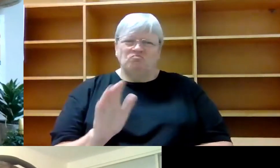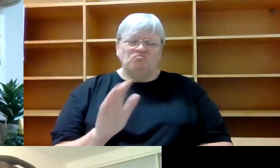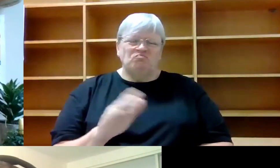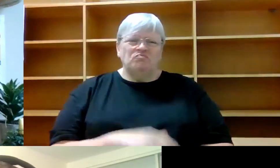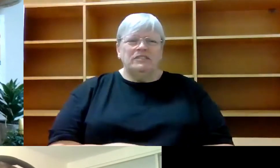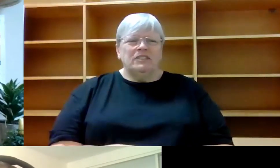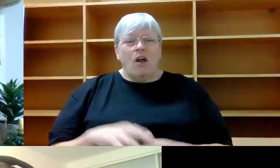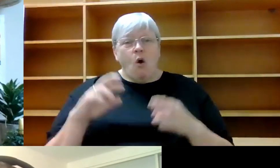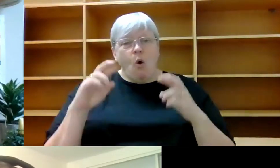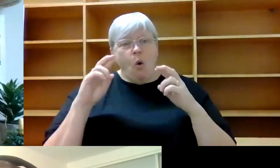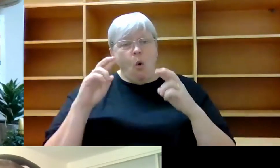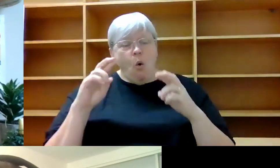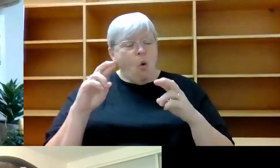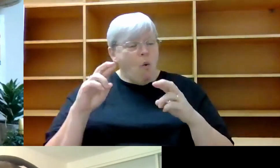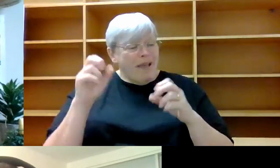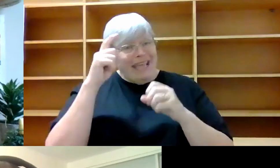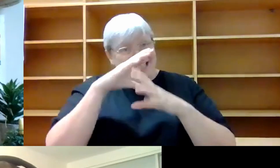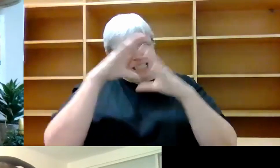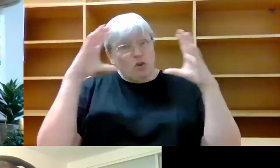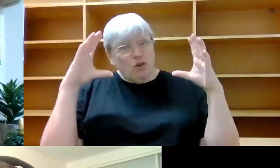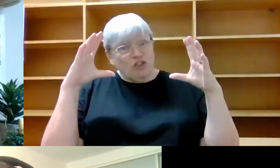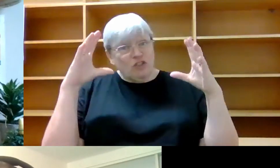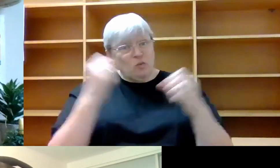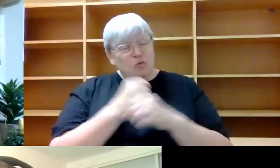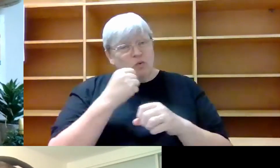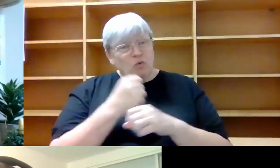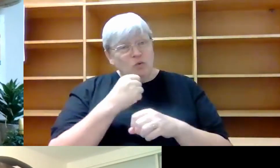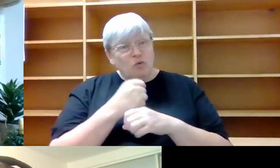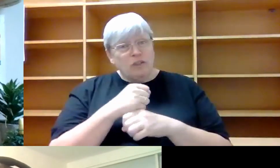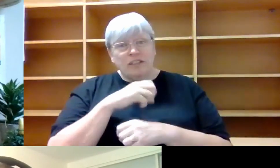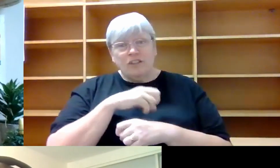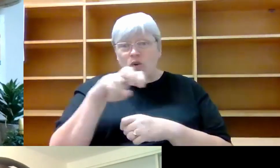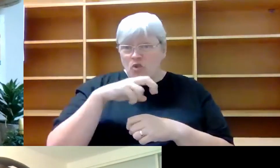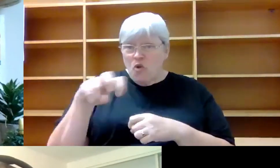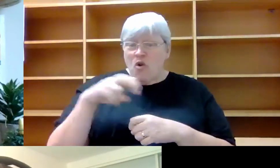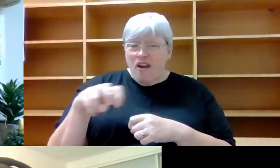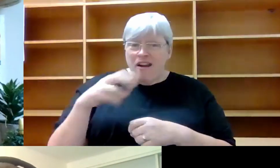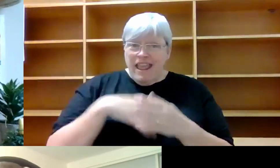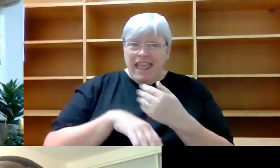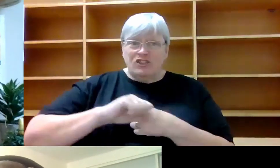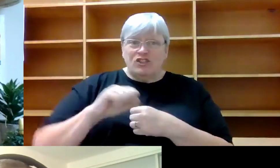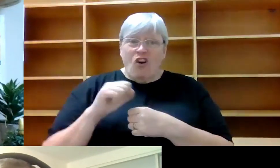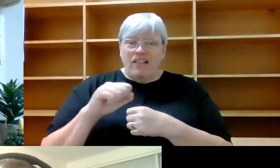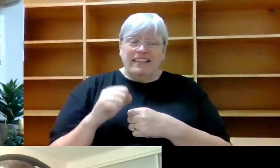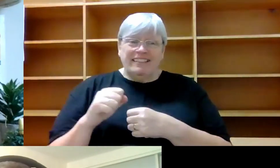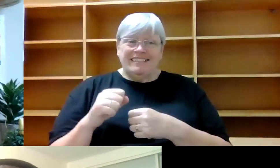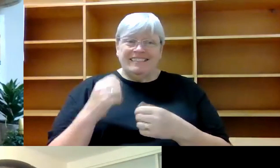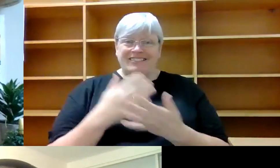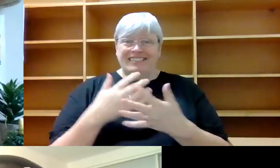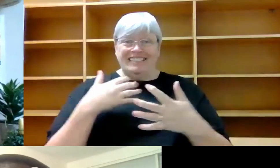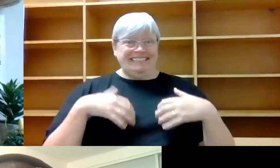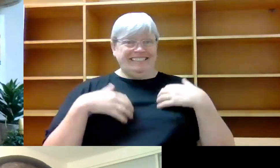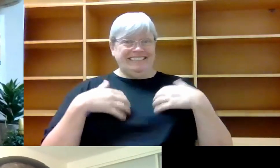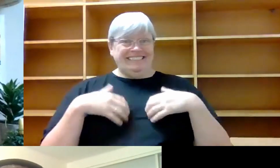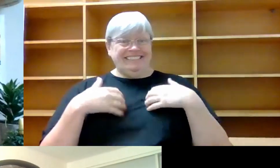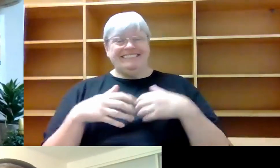inspiration maybe when you're doing your tours, when you're in Scotland, which is very exciting? Yes, I am. I mean, I'm a